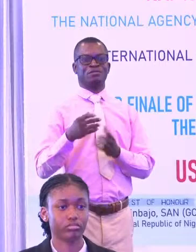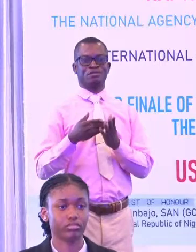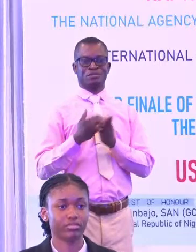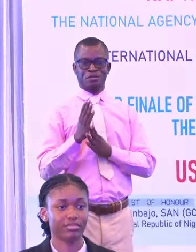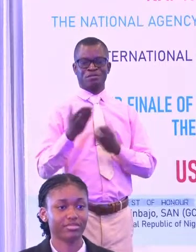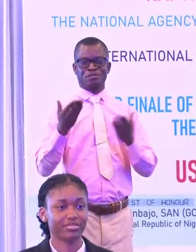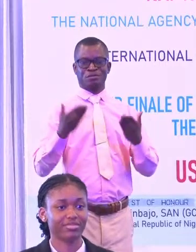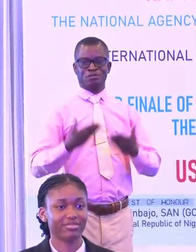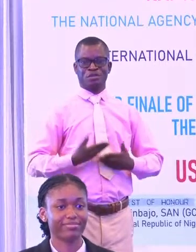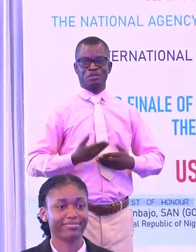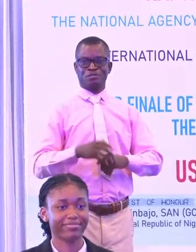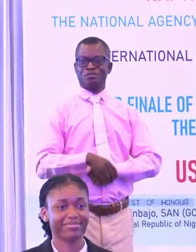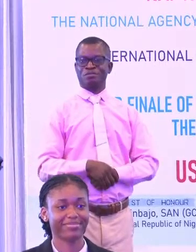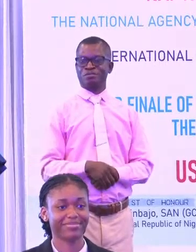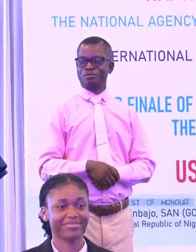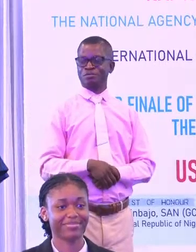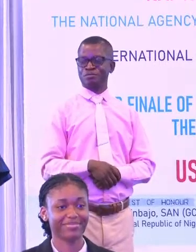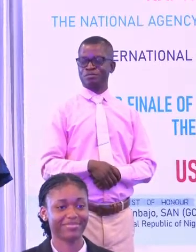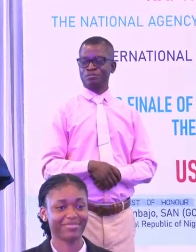welcome.